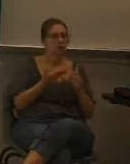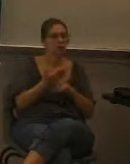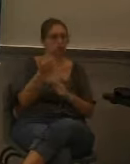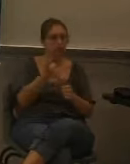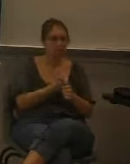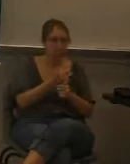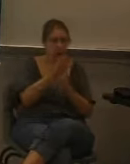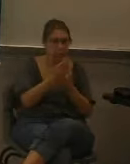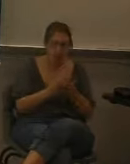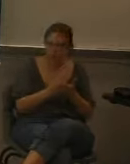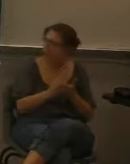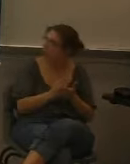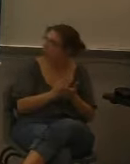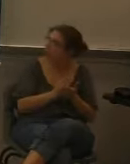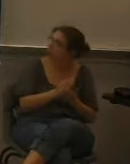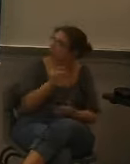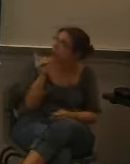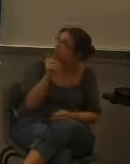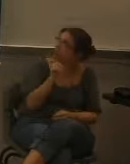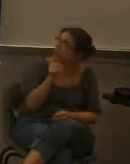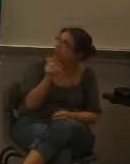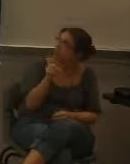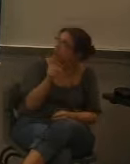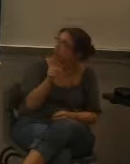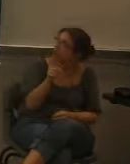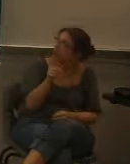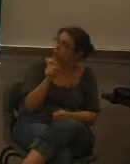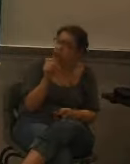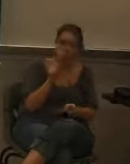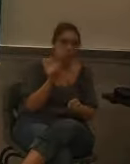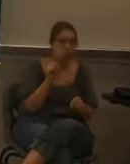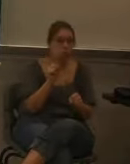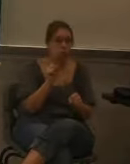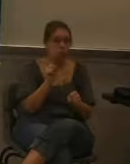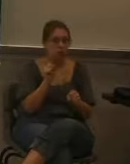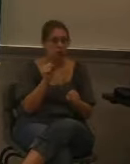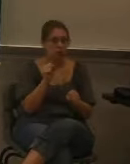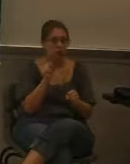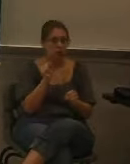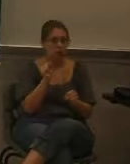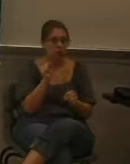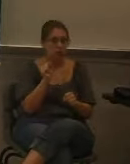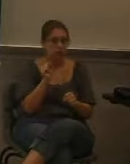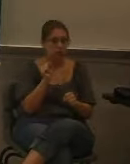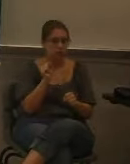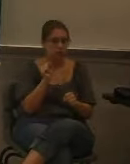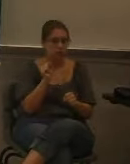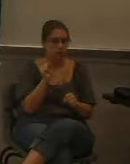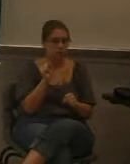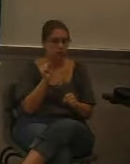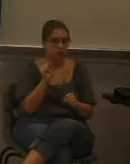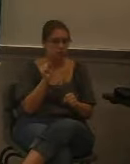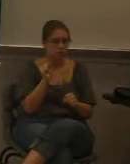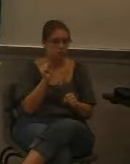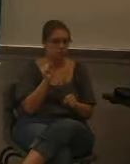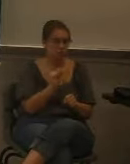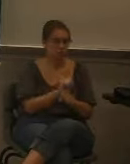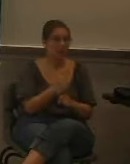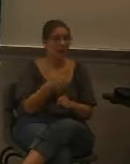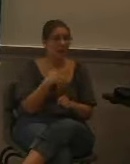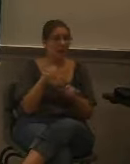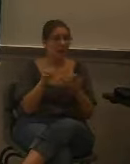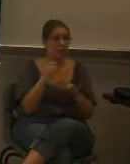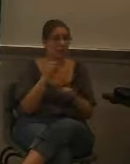compartment. And this is actually work that I did for my doctoral work on a cold water spring-fed